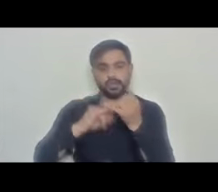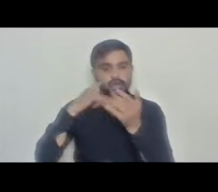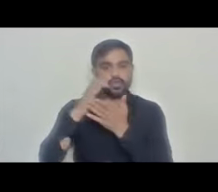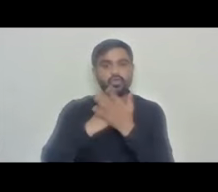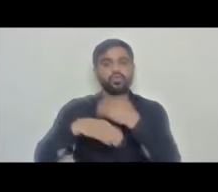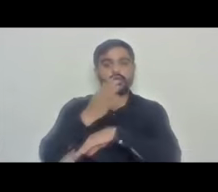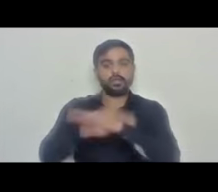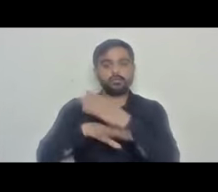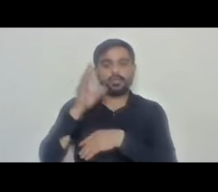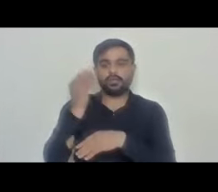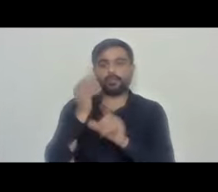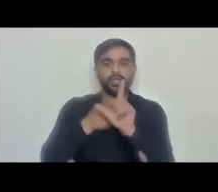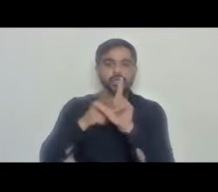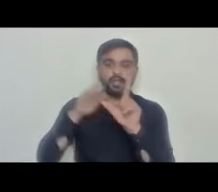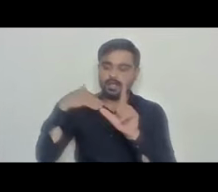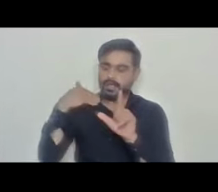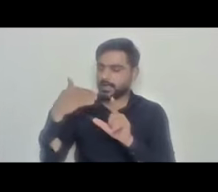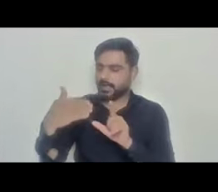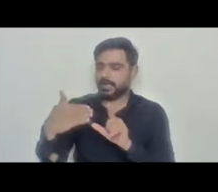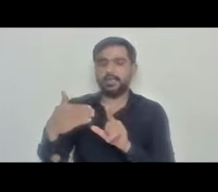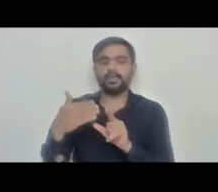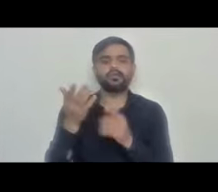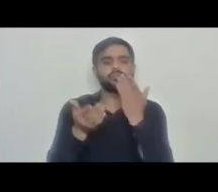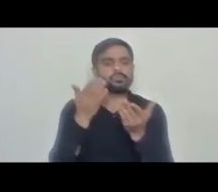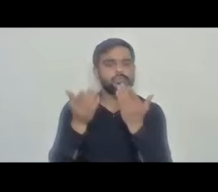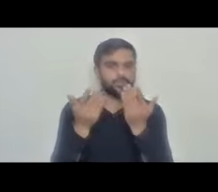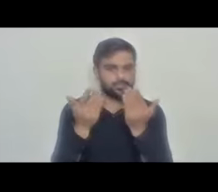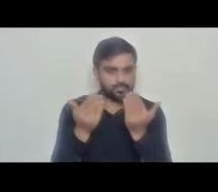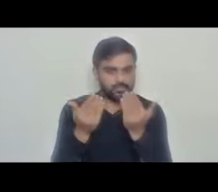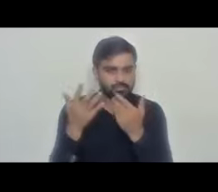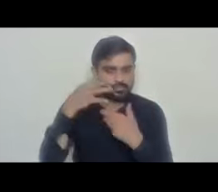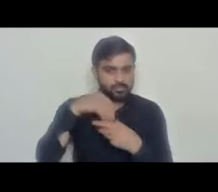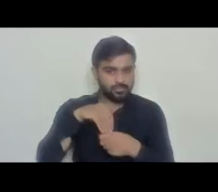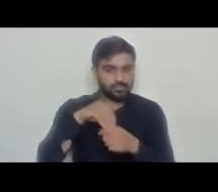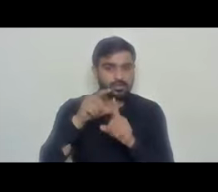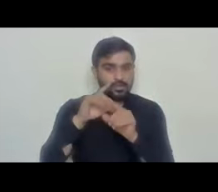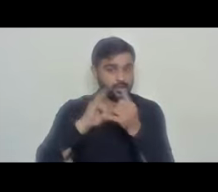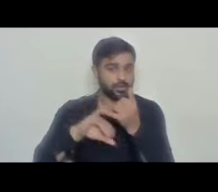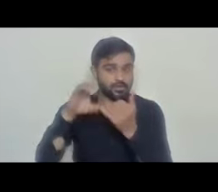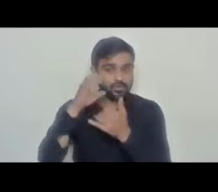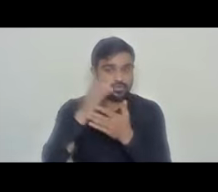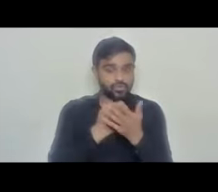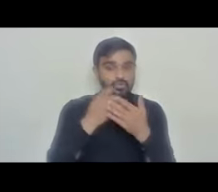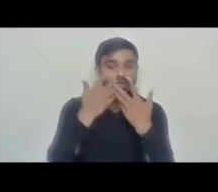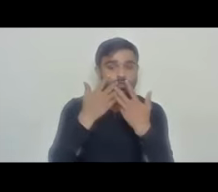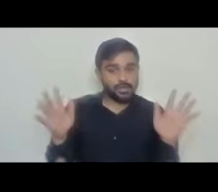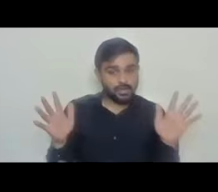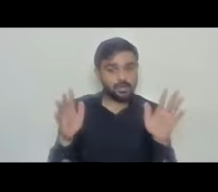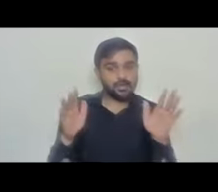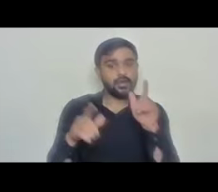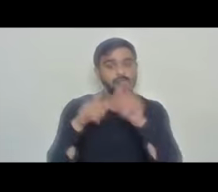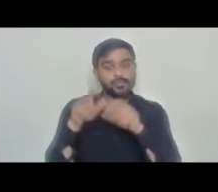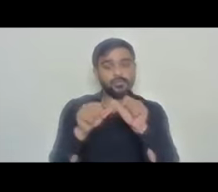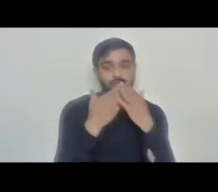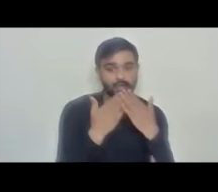disability in the last few years, etc. So would we take the discourse of general public, or like the